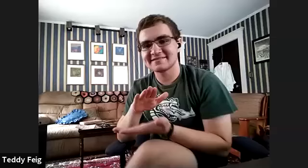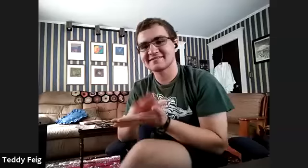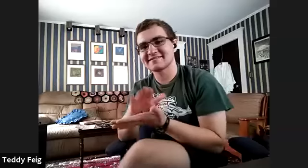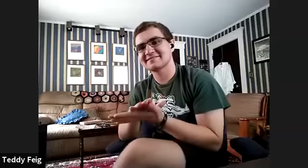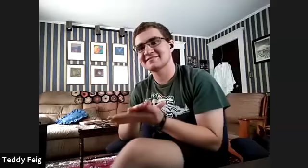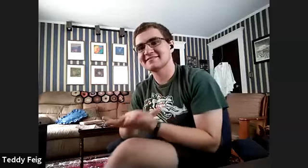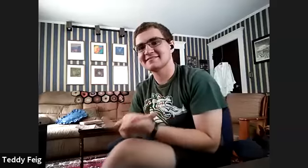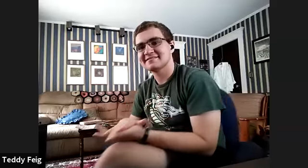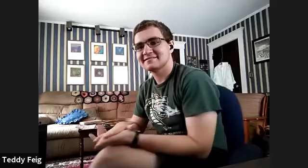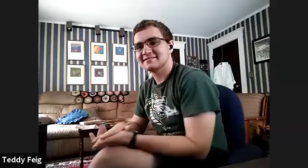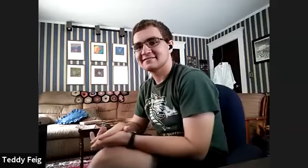Teddy?